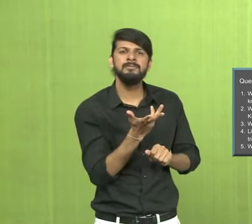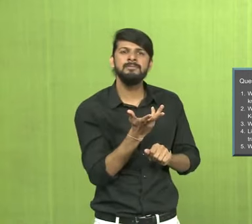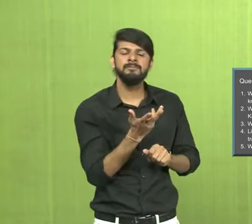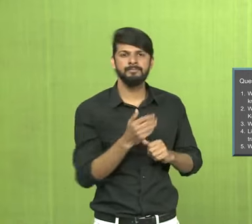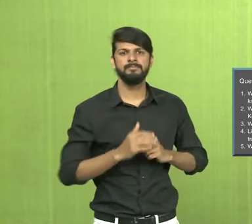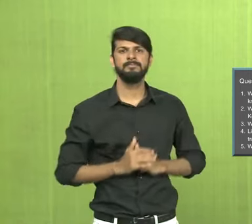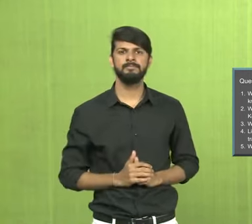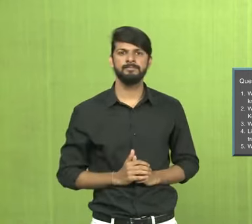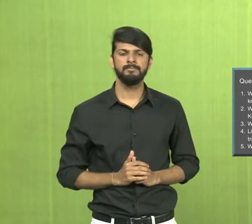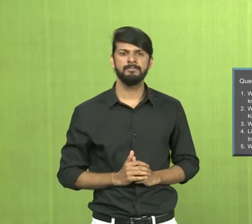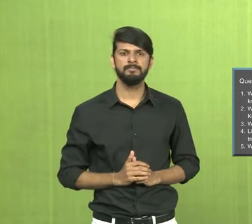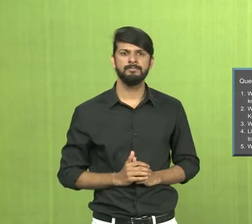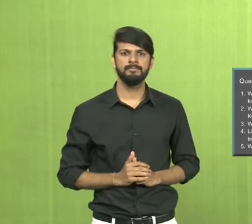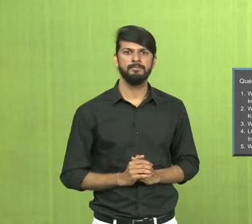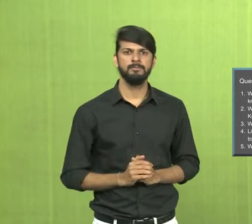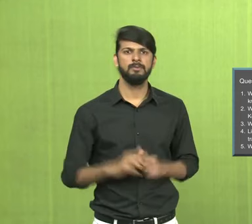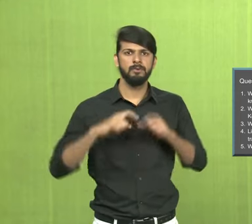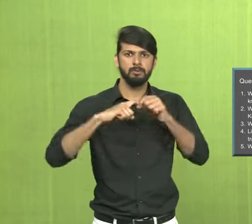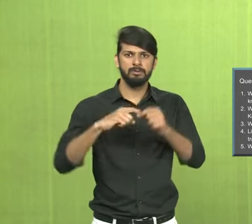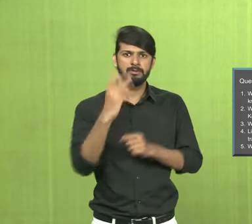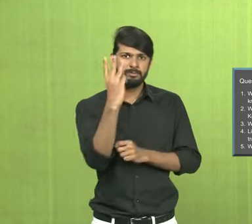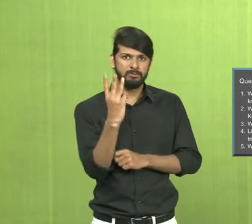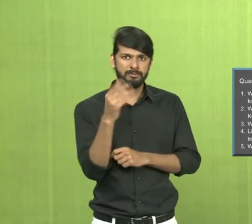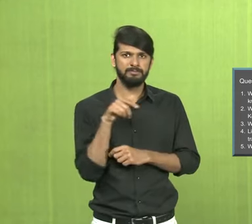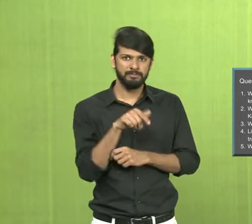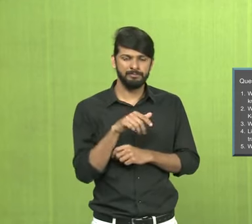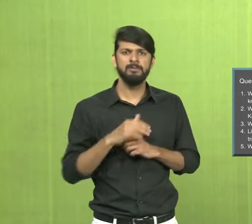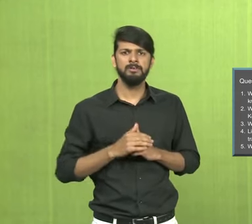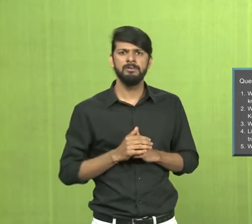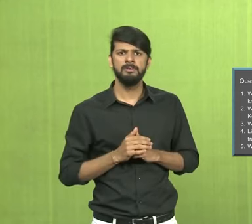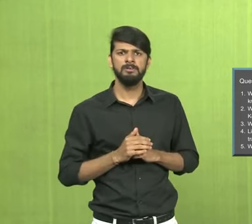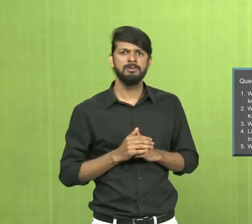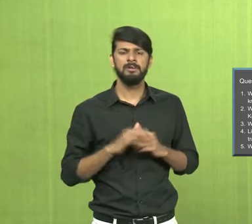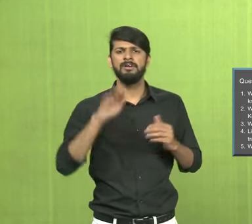Question number 3,